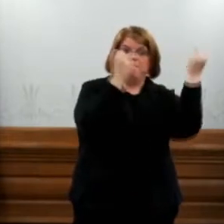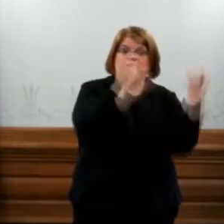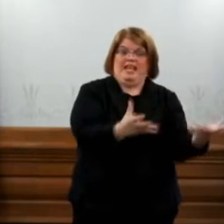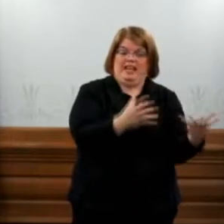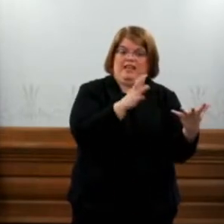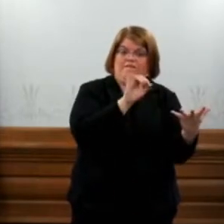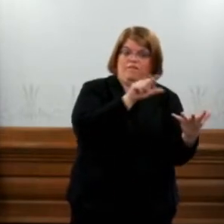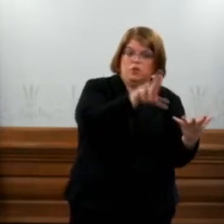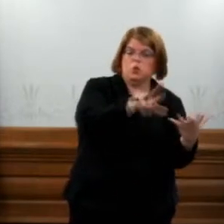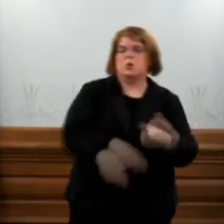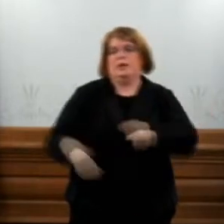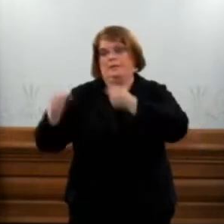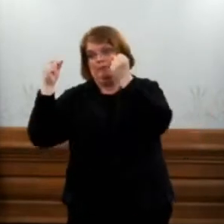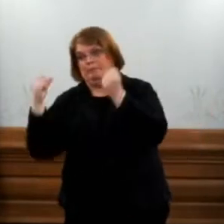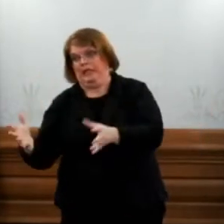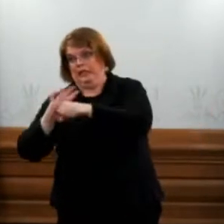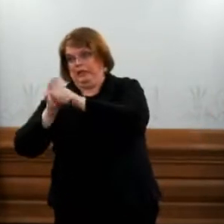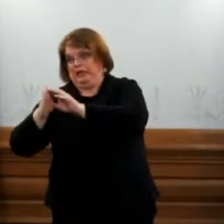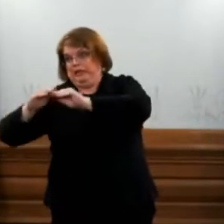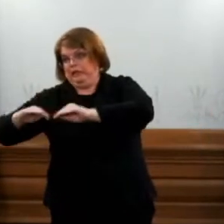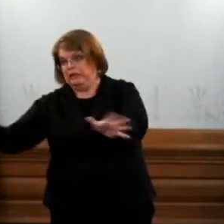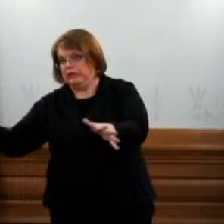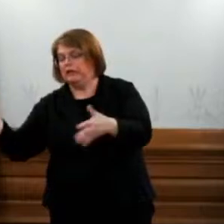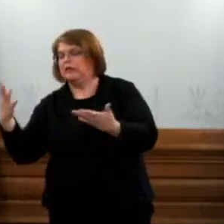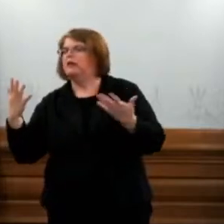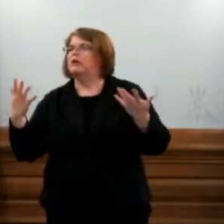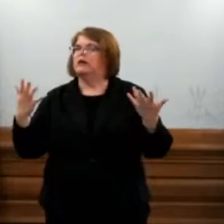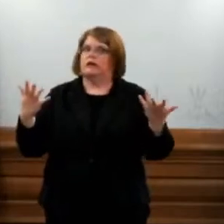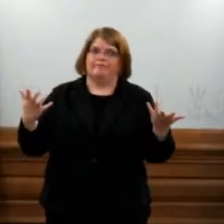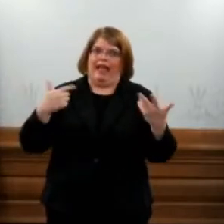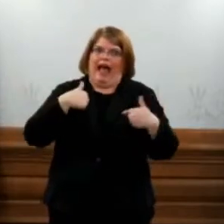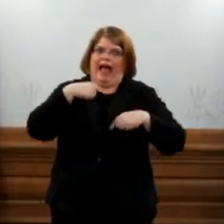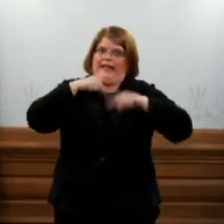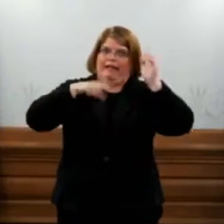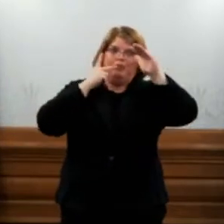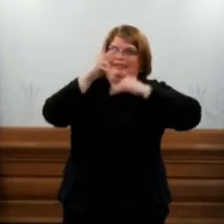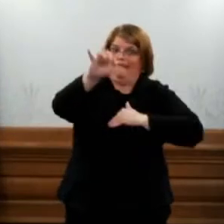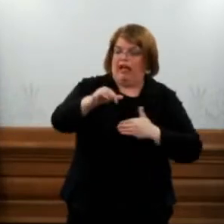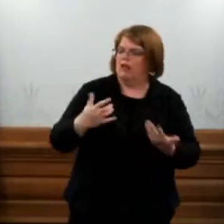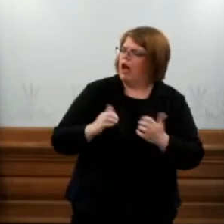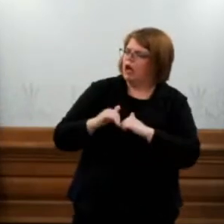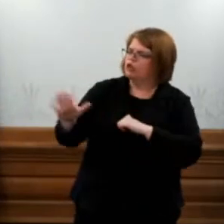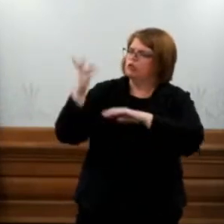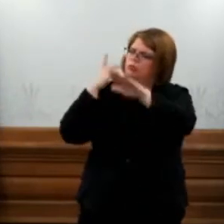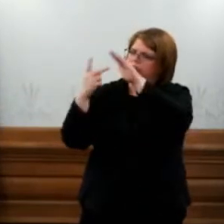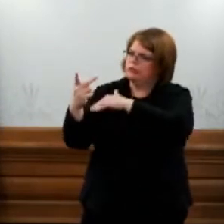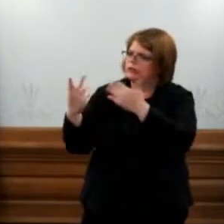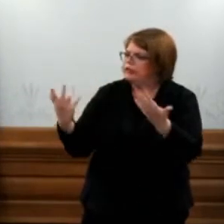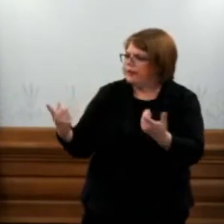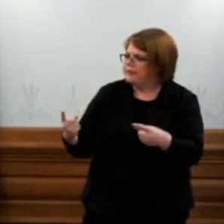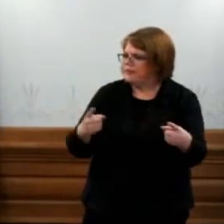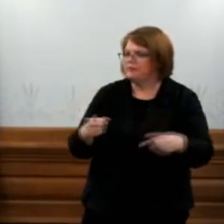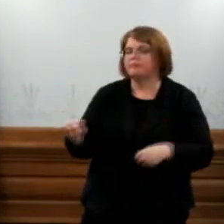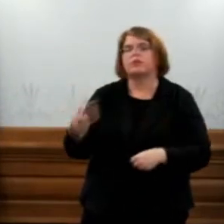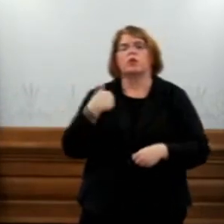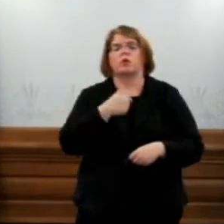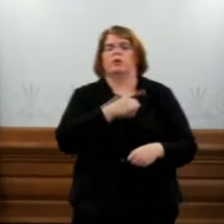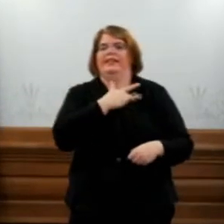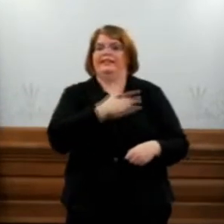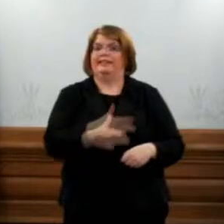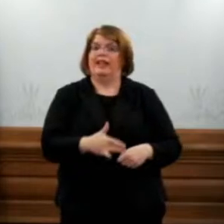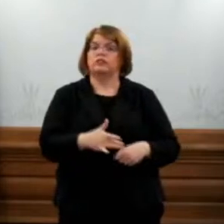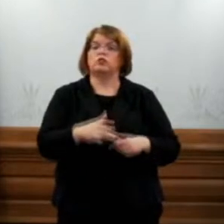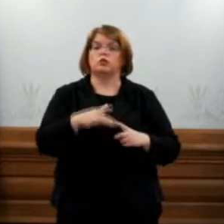have a crystal ball. Do you? How's your crystal ball working? Yeah, so it's interesting. We always take our cues from the southern hemisphere as